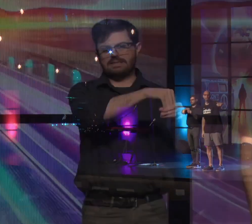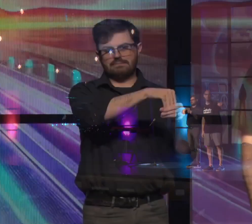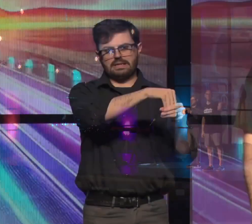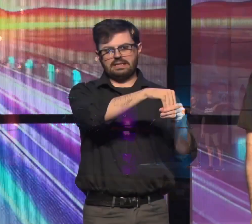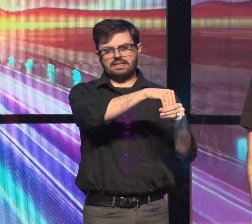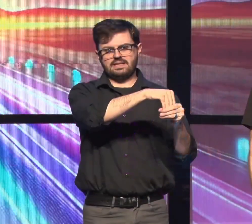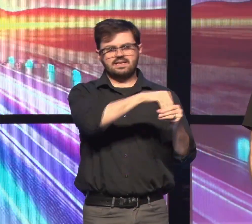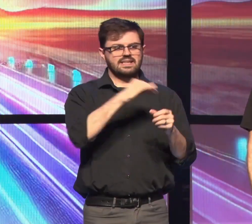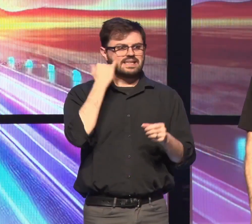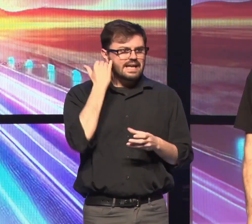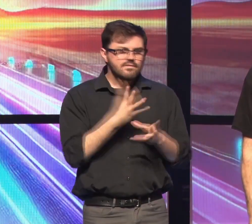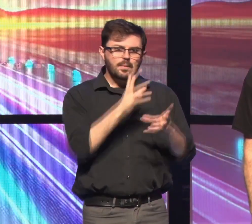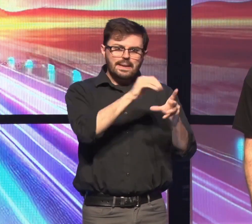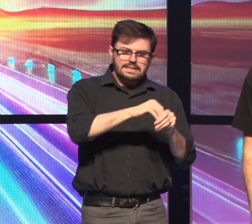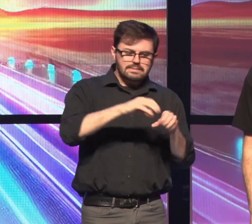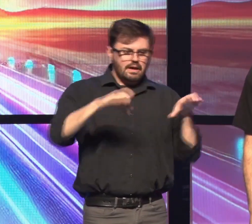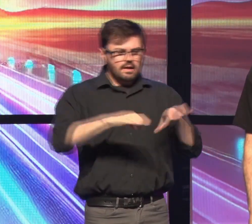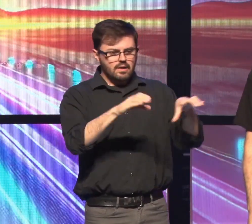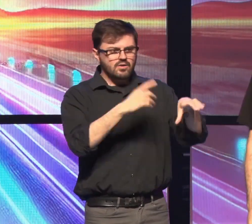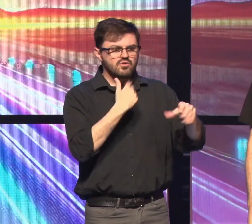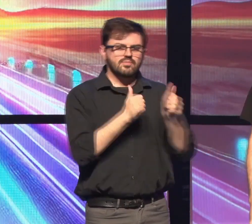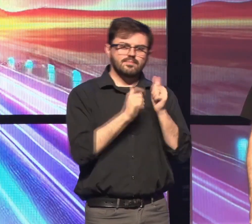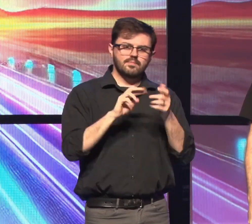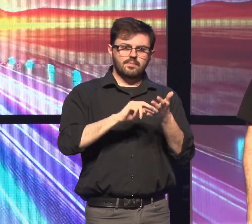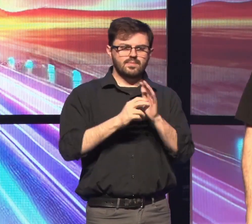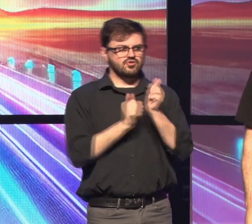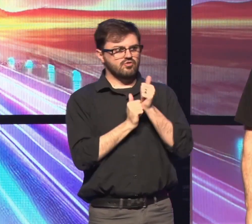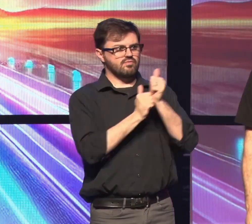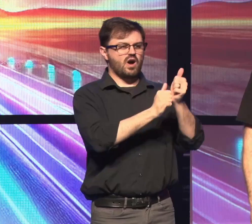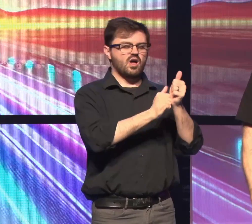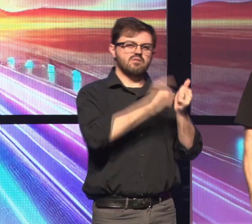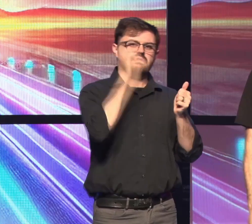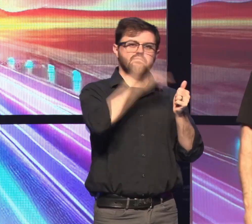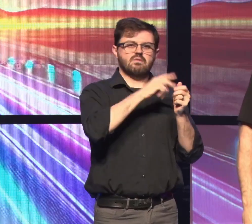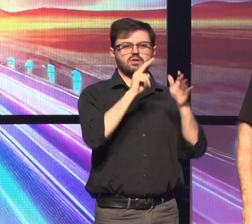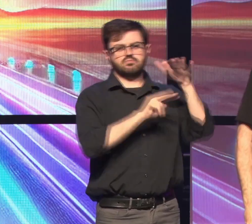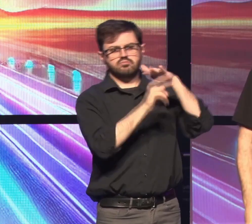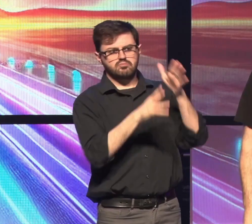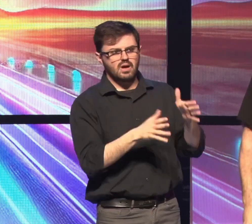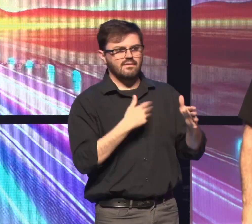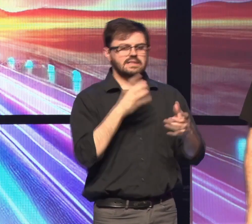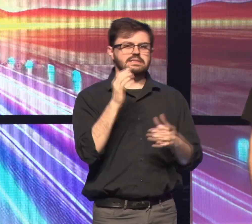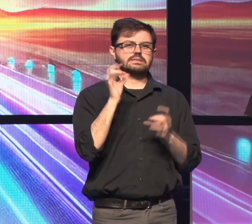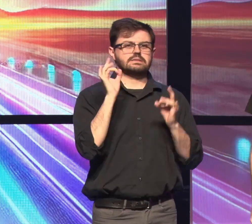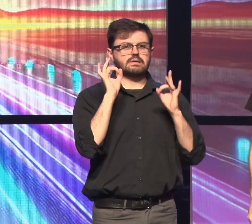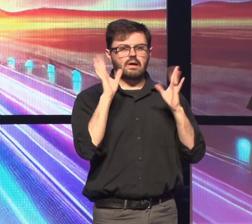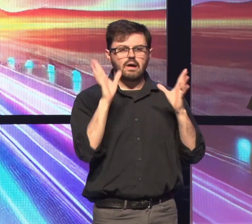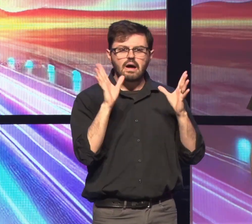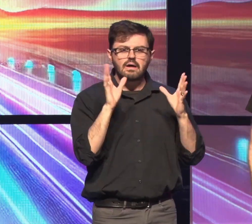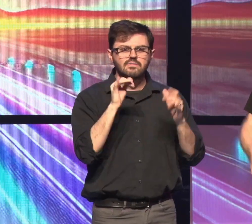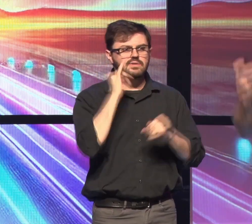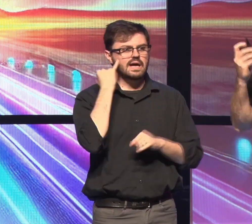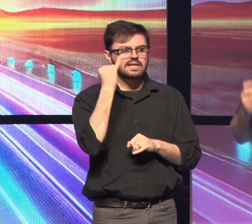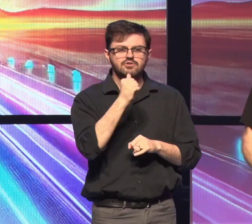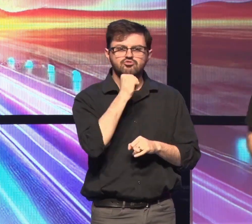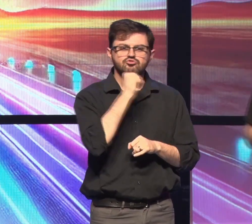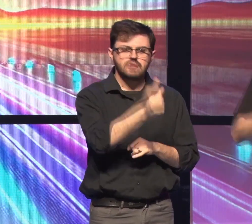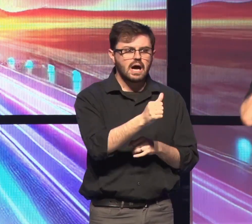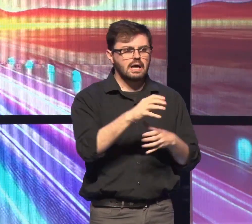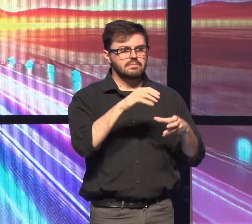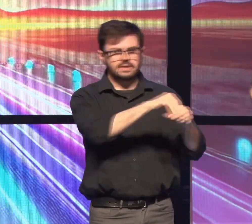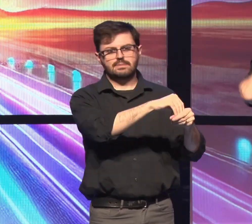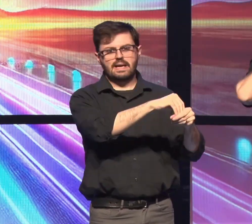bad as Revelation. You're following false prophets. Terrible idea. Don't do it. That's Revelation.